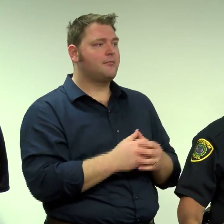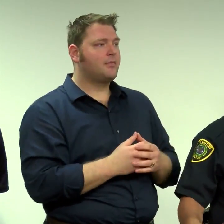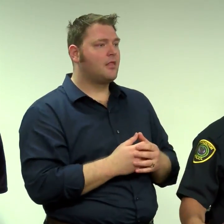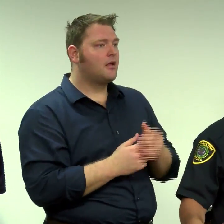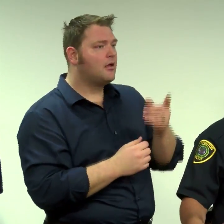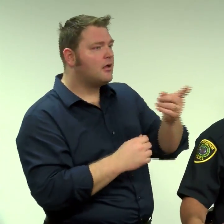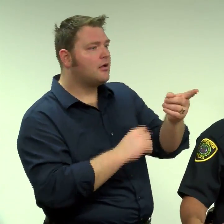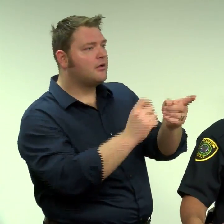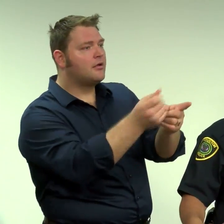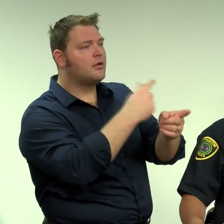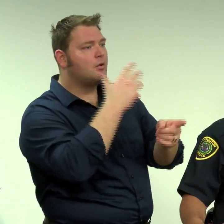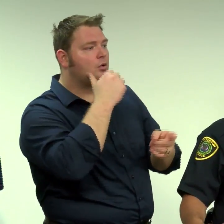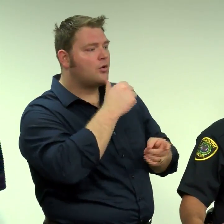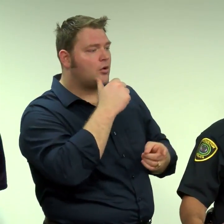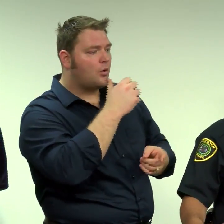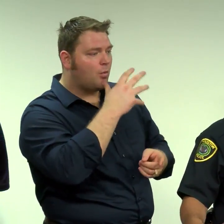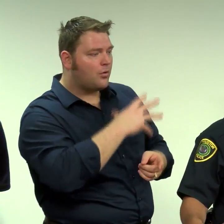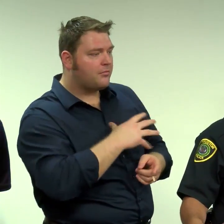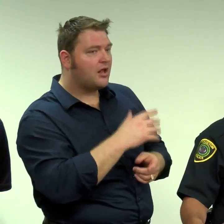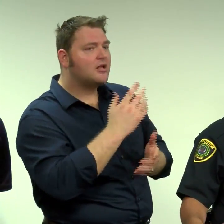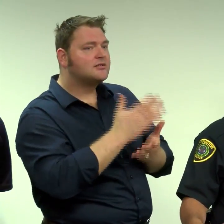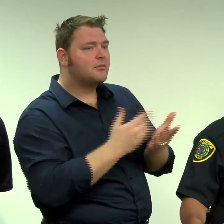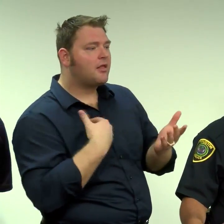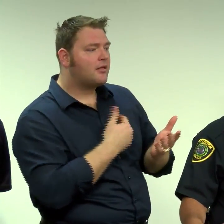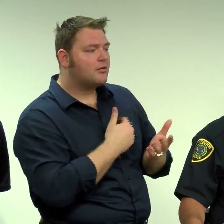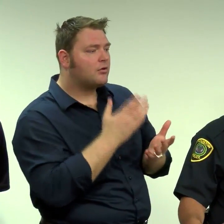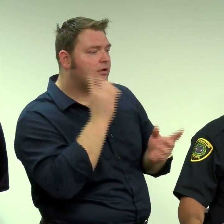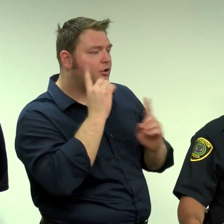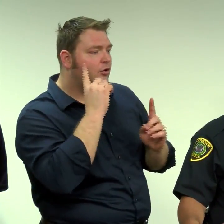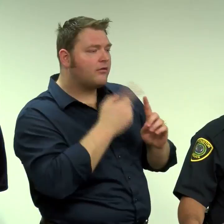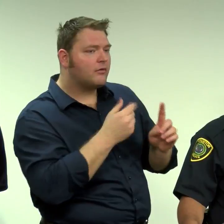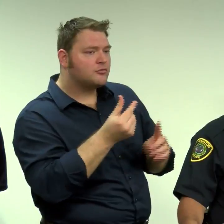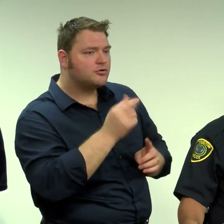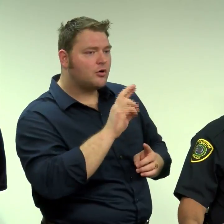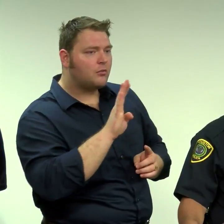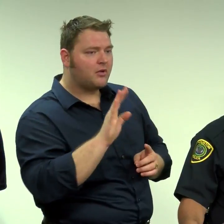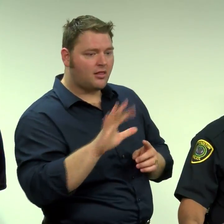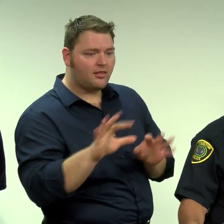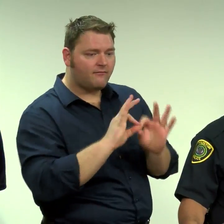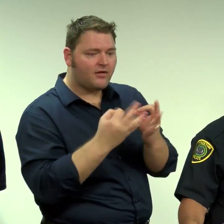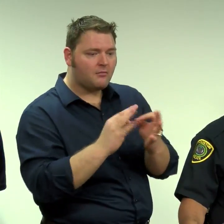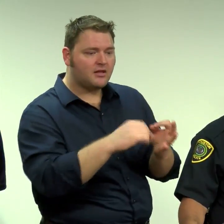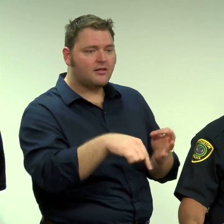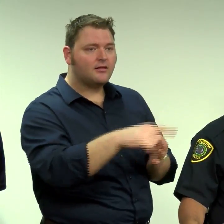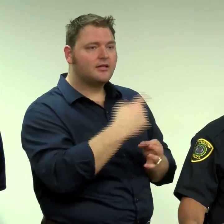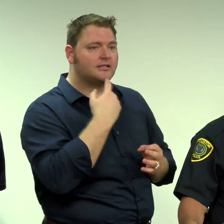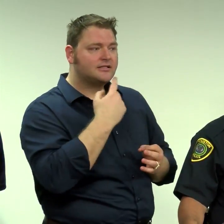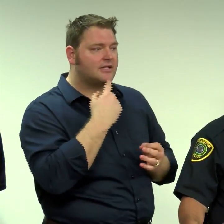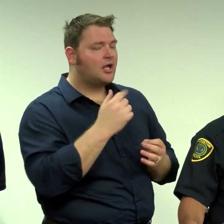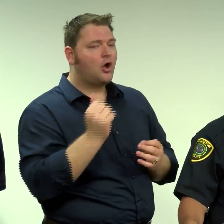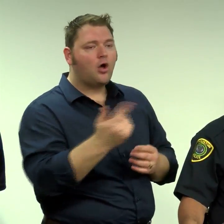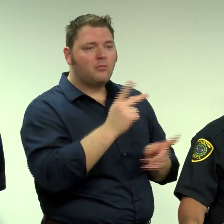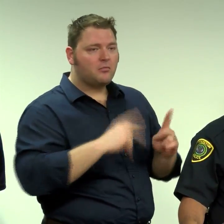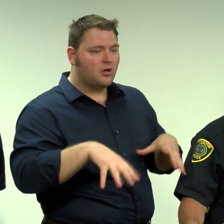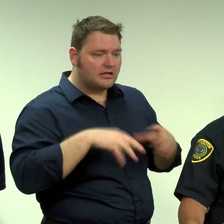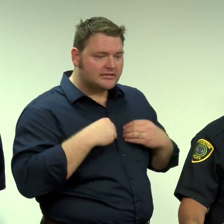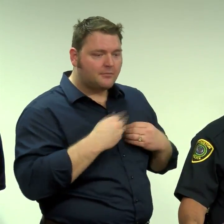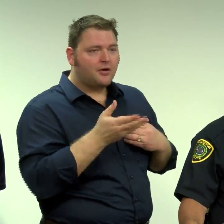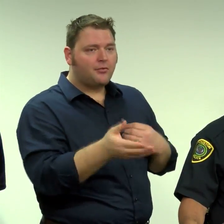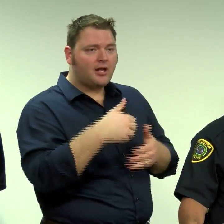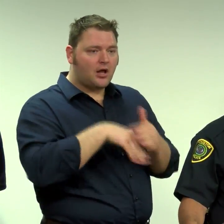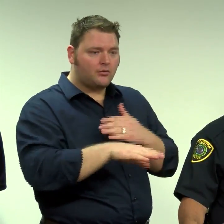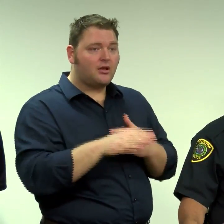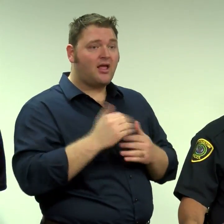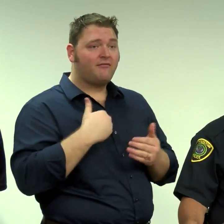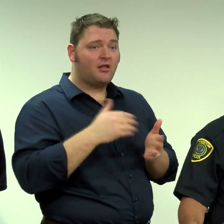Some of the things that we have are hearing from families at the George R. Brown is they haven't turned anyone away. It's thousands of people at this point.